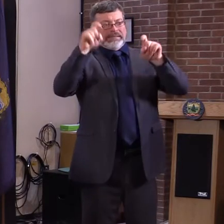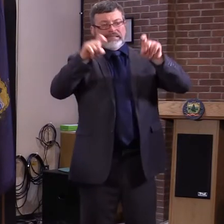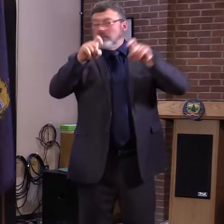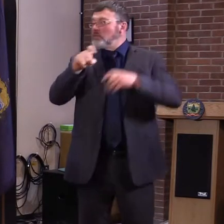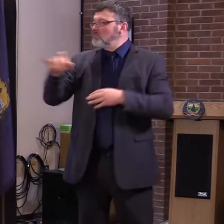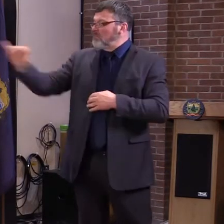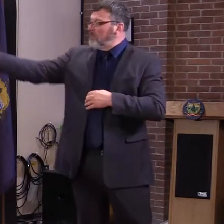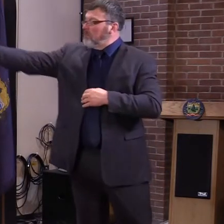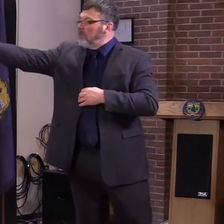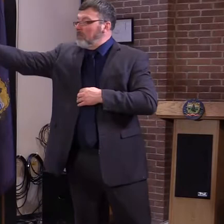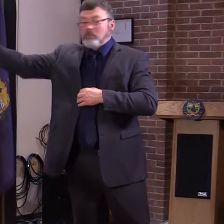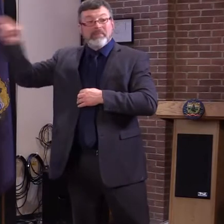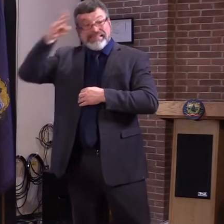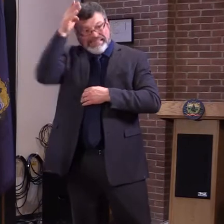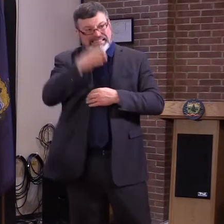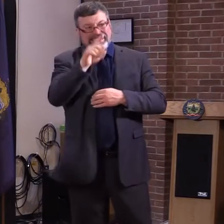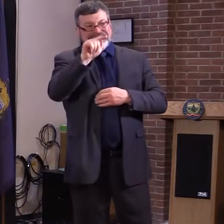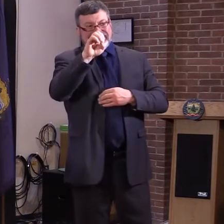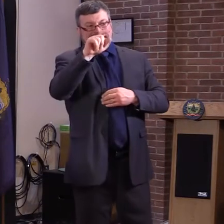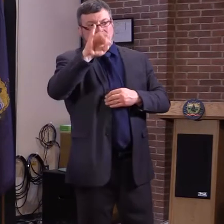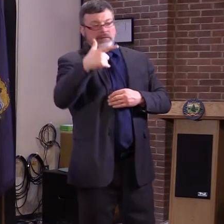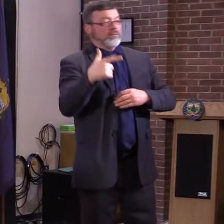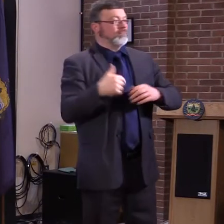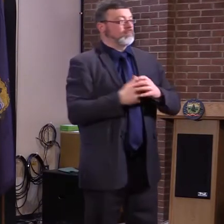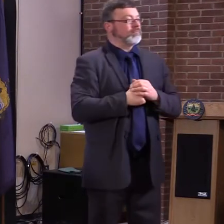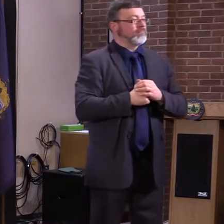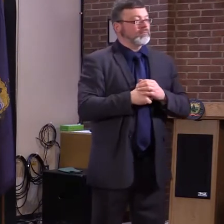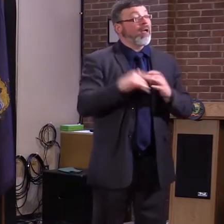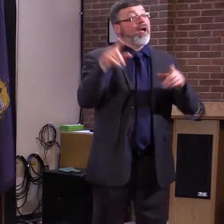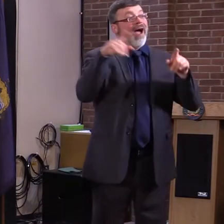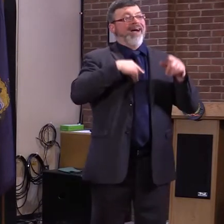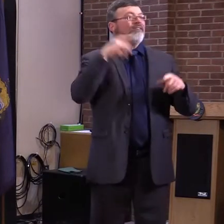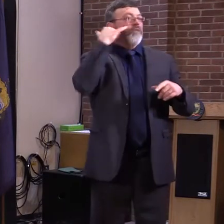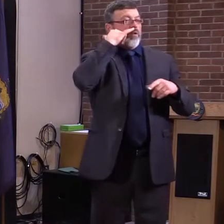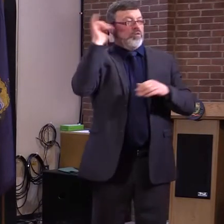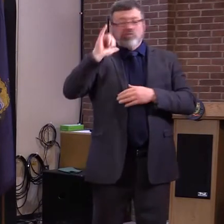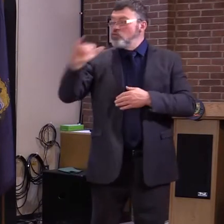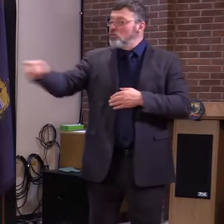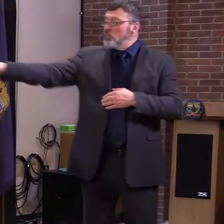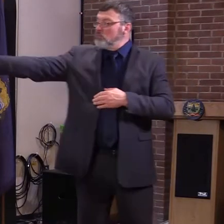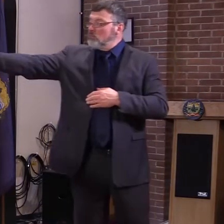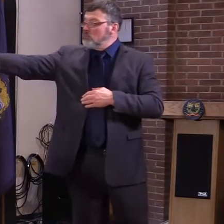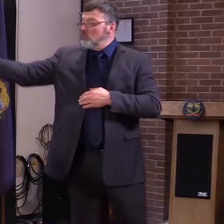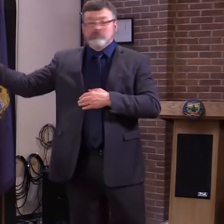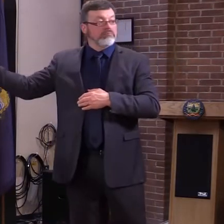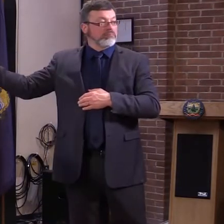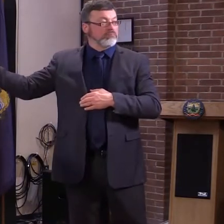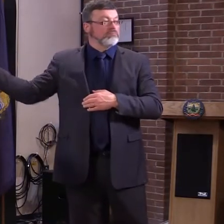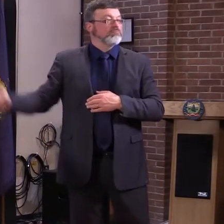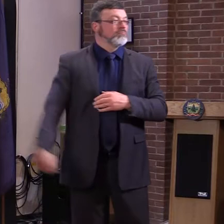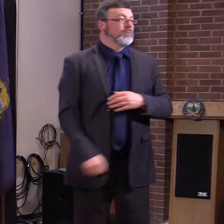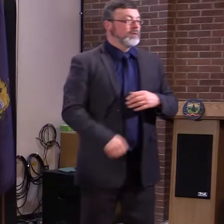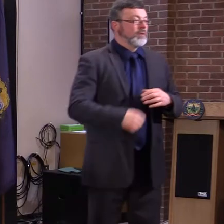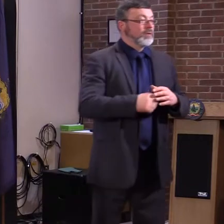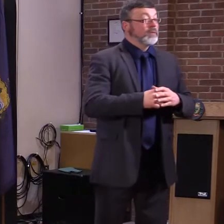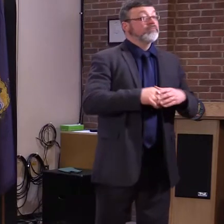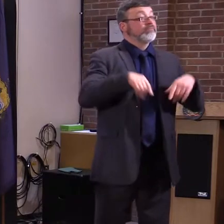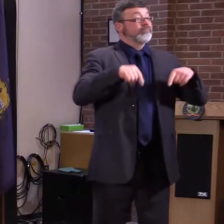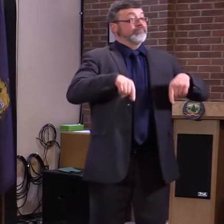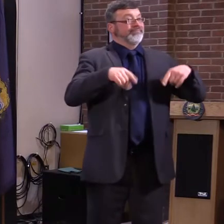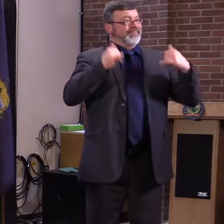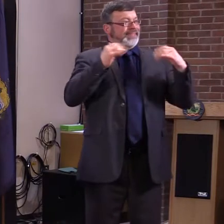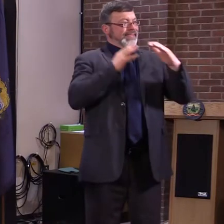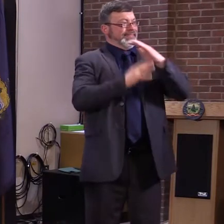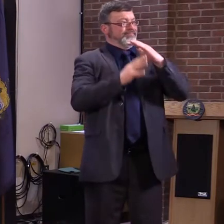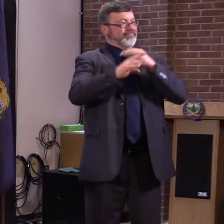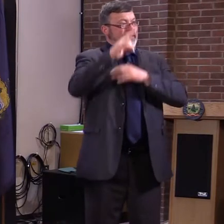855-722-7878. Now I want to turn to hospitals, Hospitals, as we've seen, are beginning to